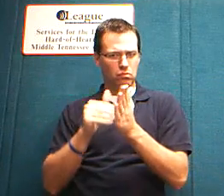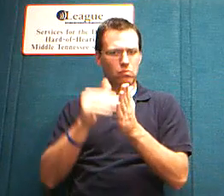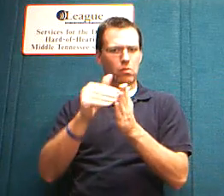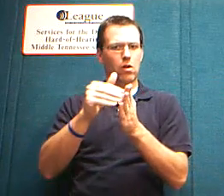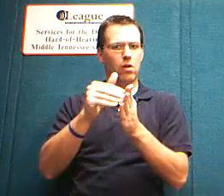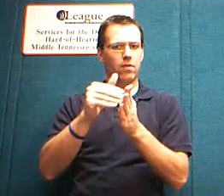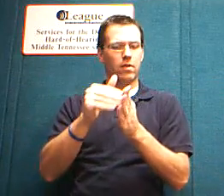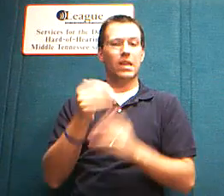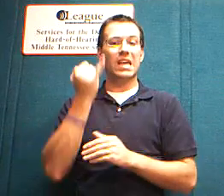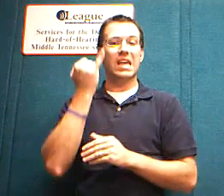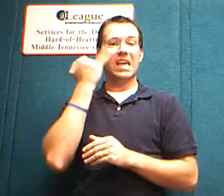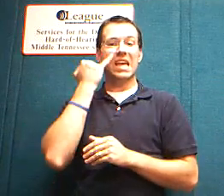your elbow.